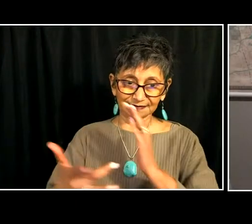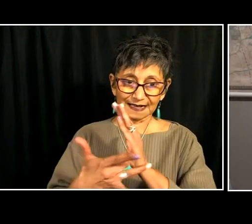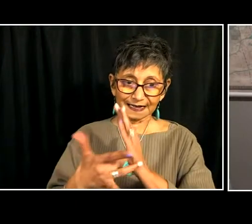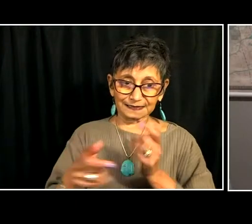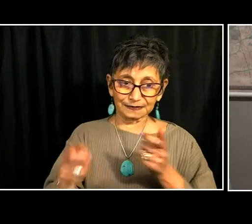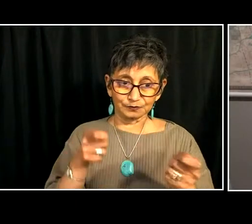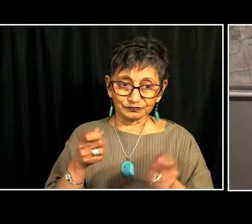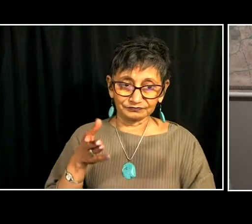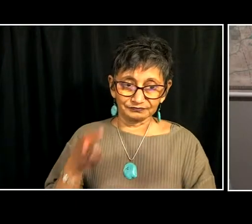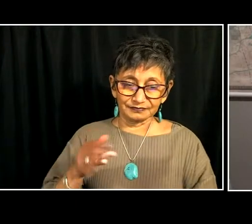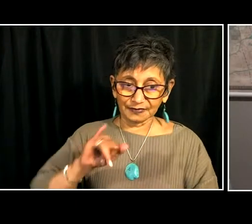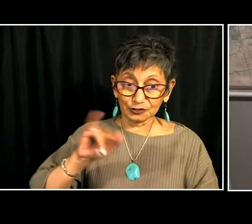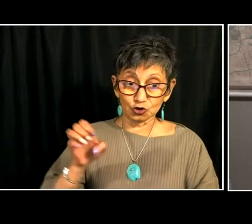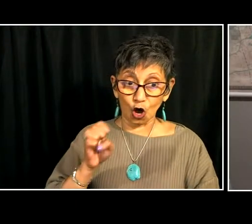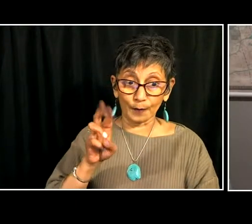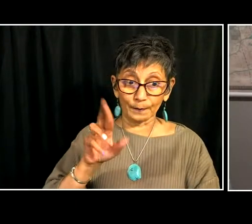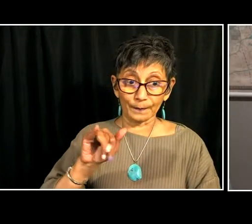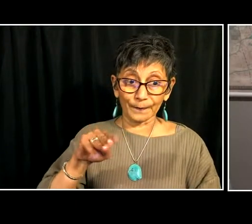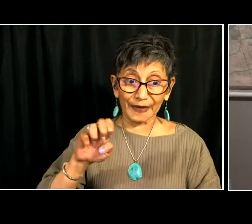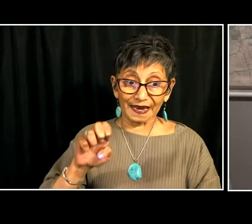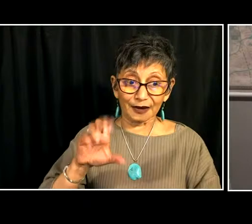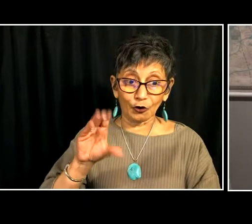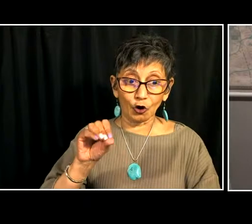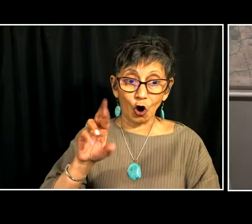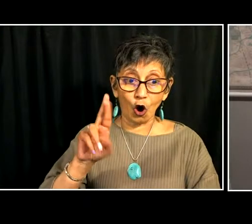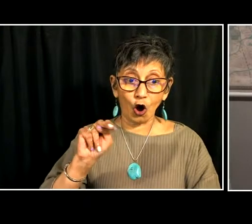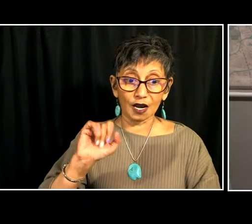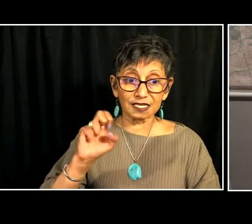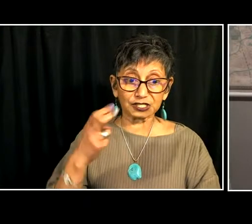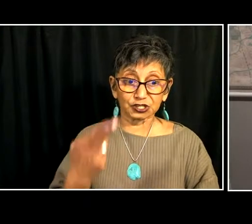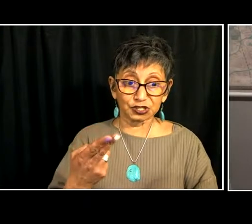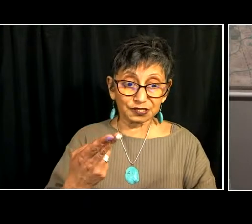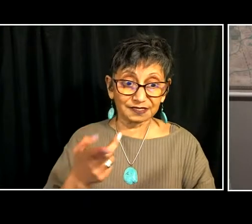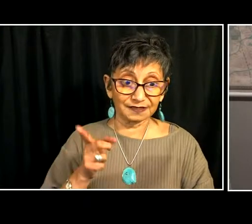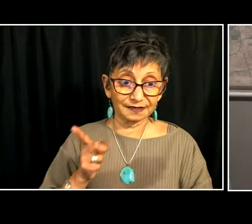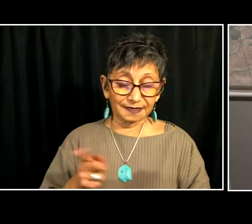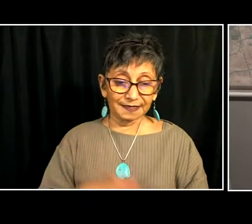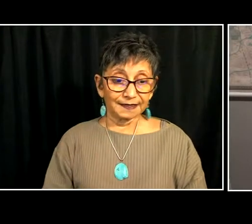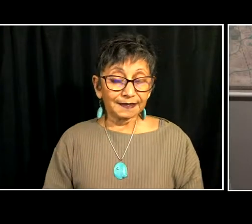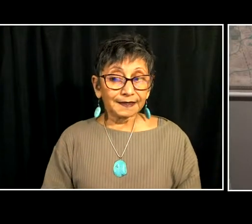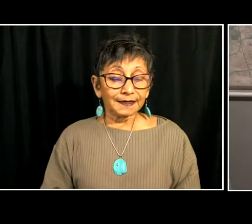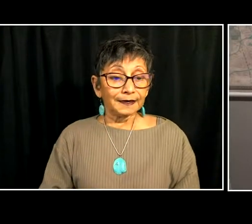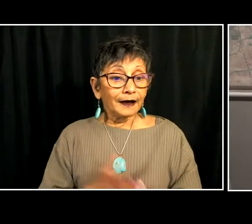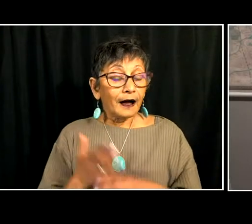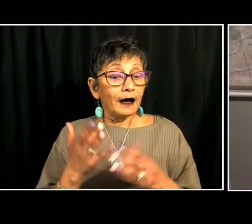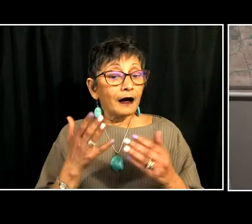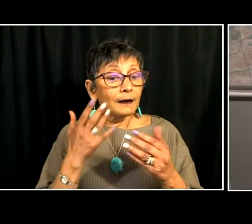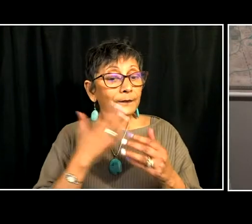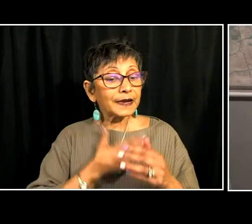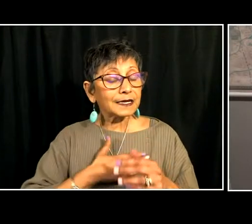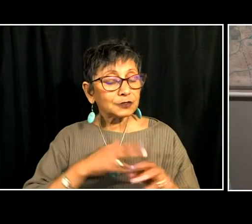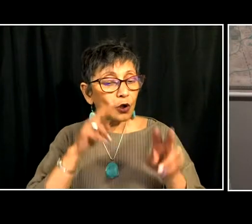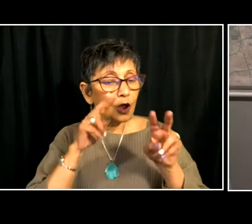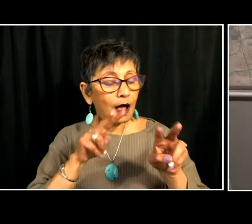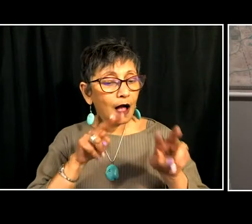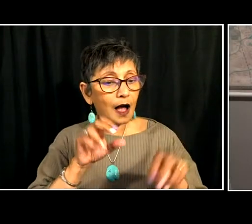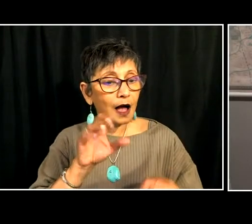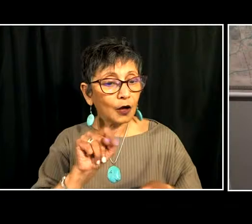And I also want to thank our vice president who is behind the scenes doing all the tech, Jermaine